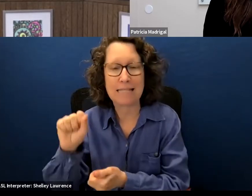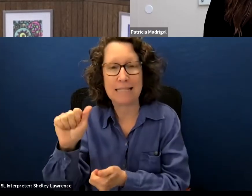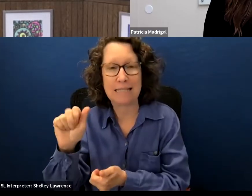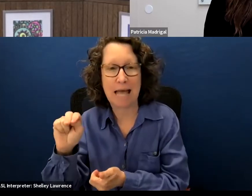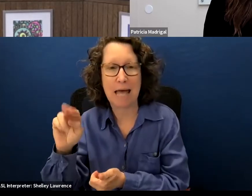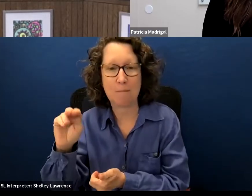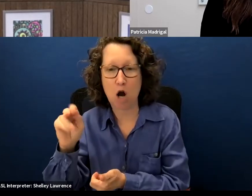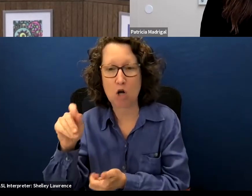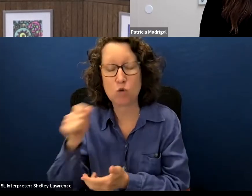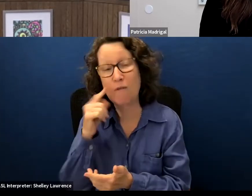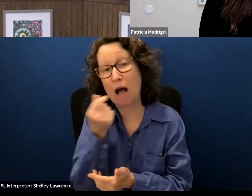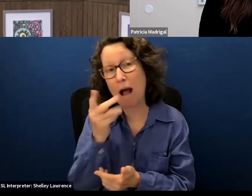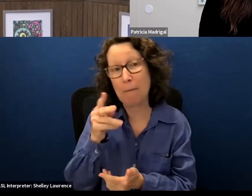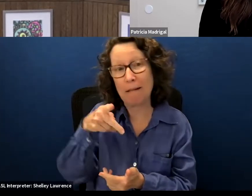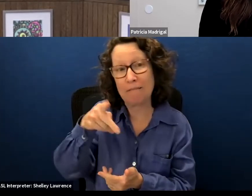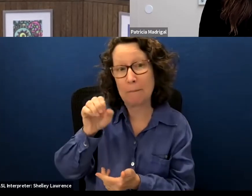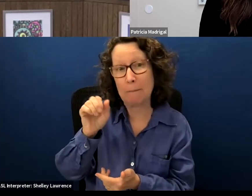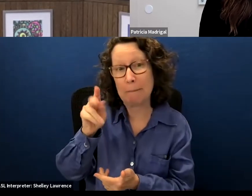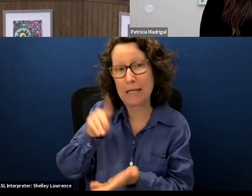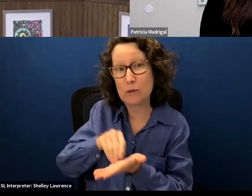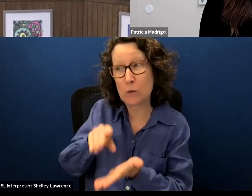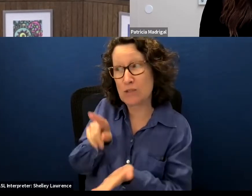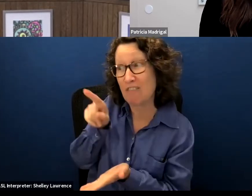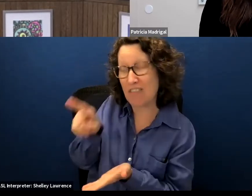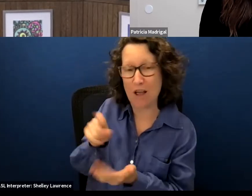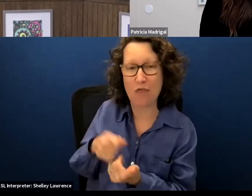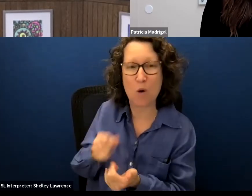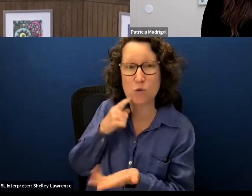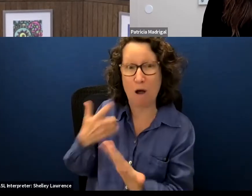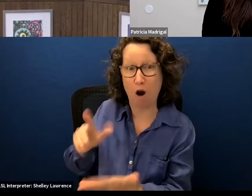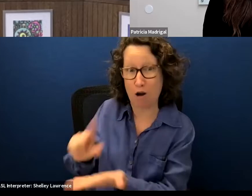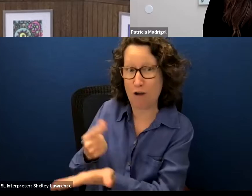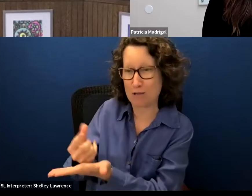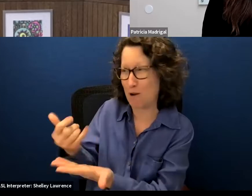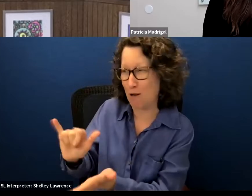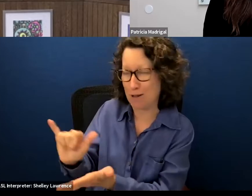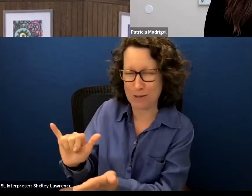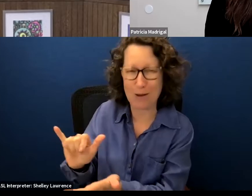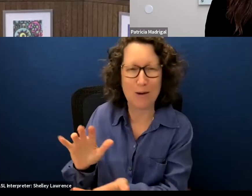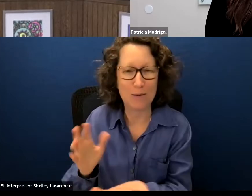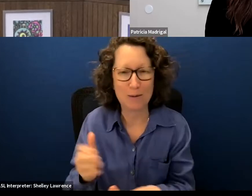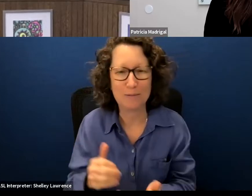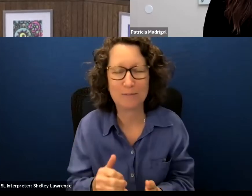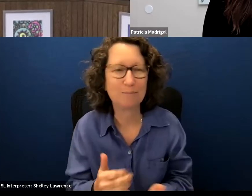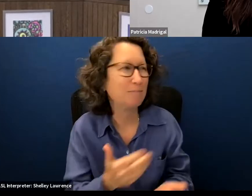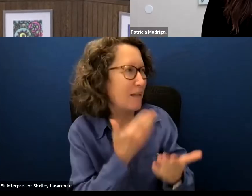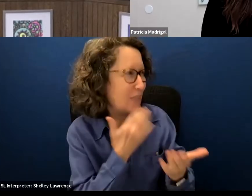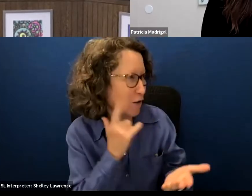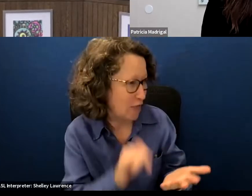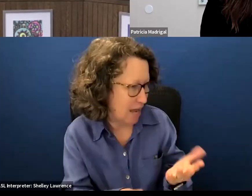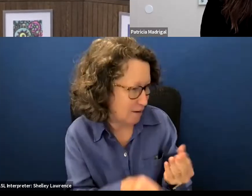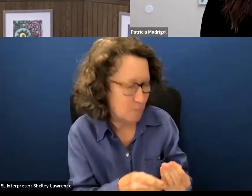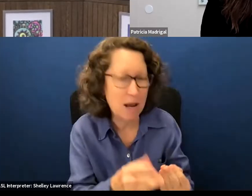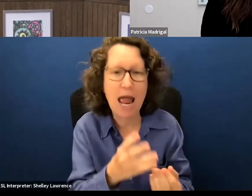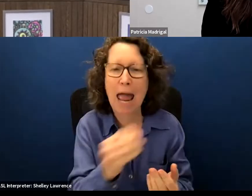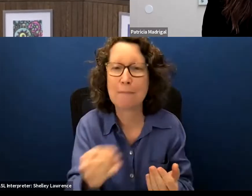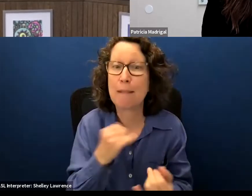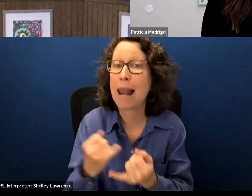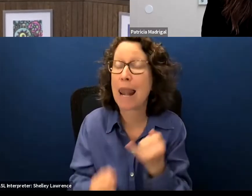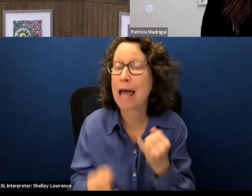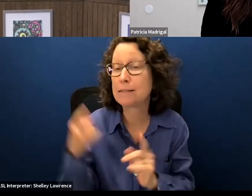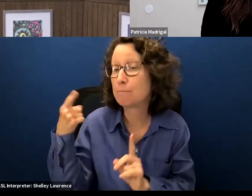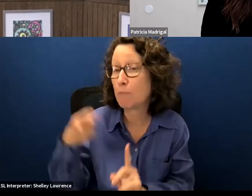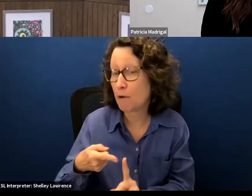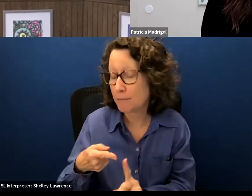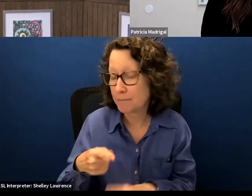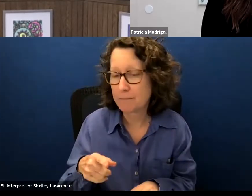Peak students currently attending, and those that have graduated as well. Thank you for that. And then my last